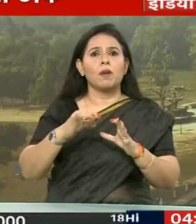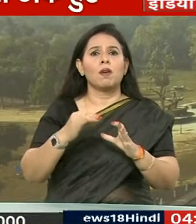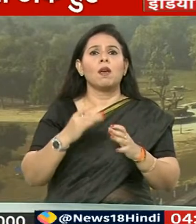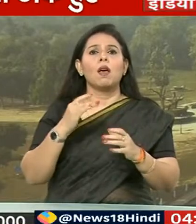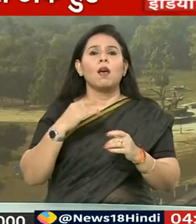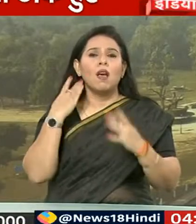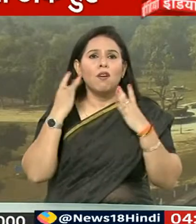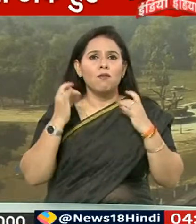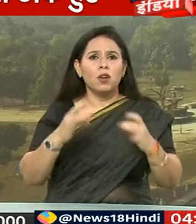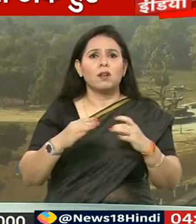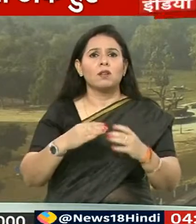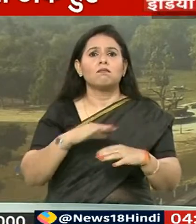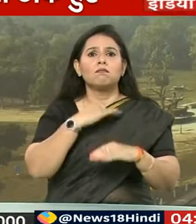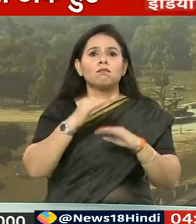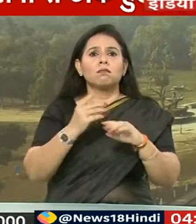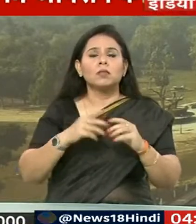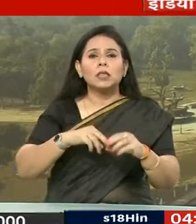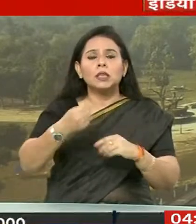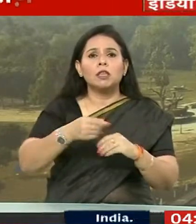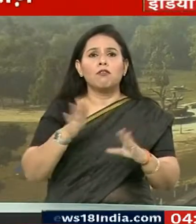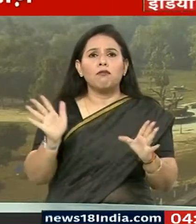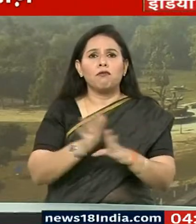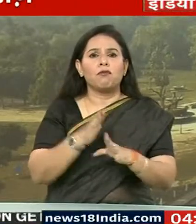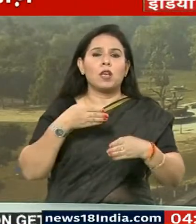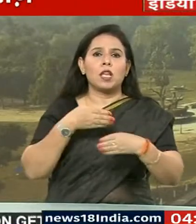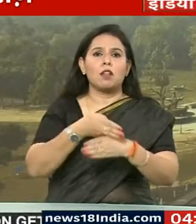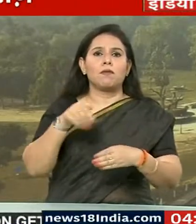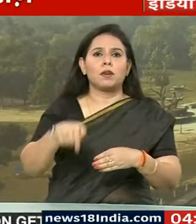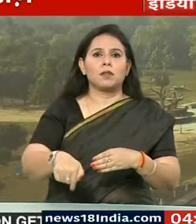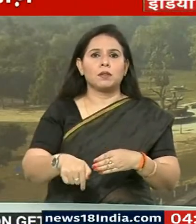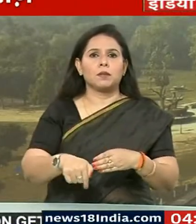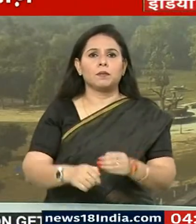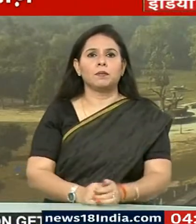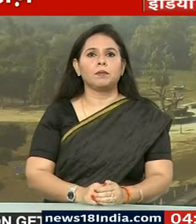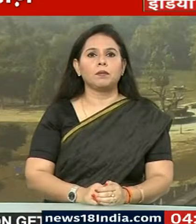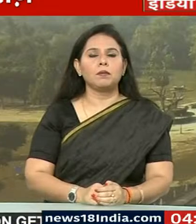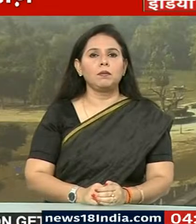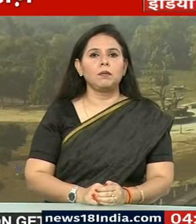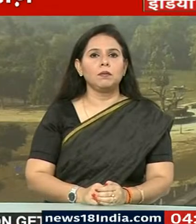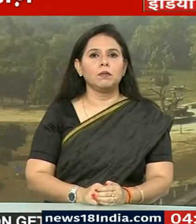economy while avoiding a deadly second wave of infections.